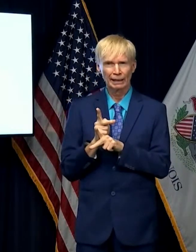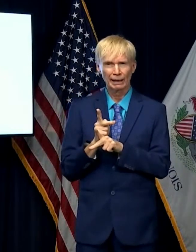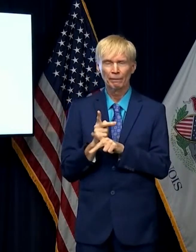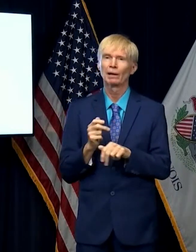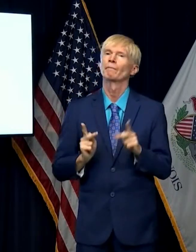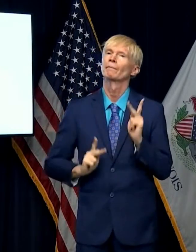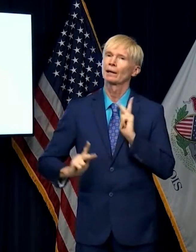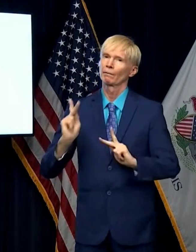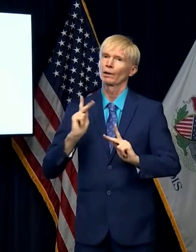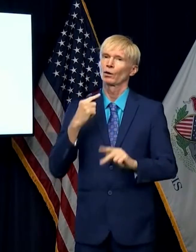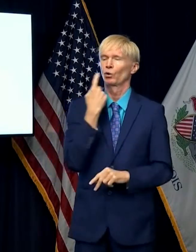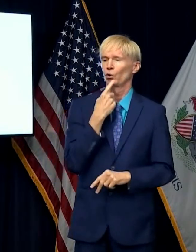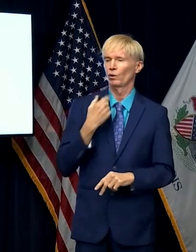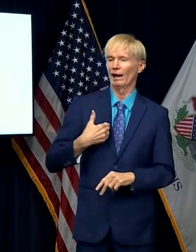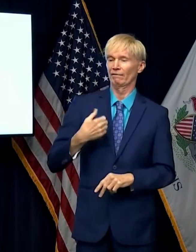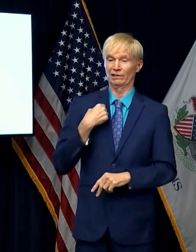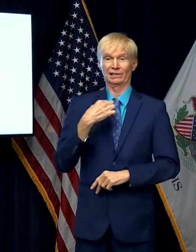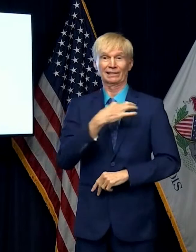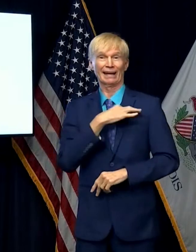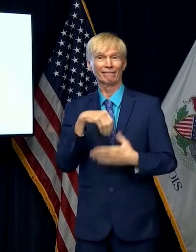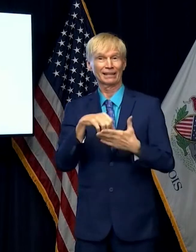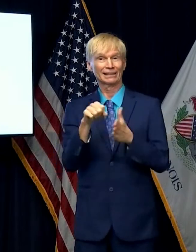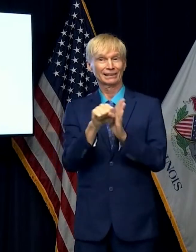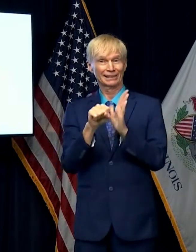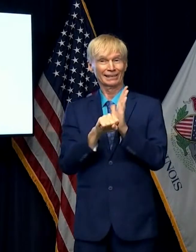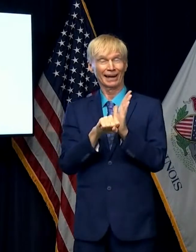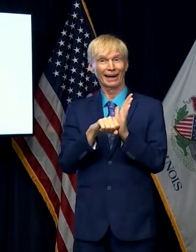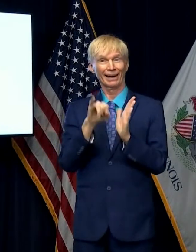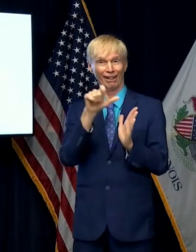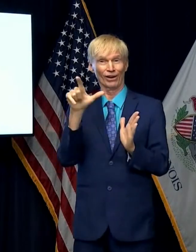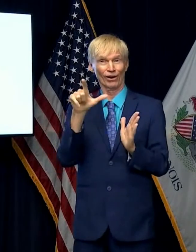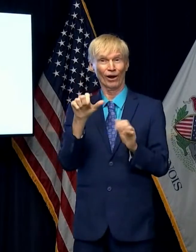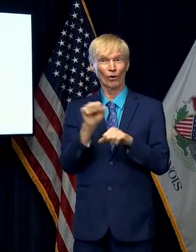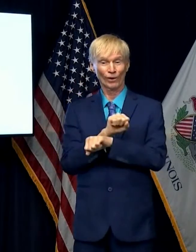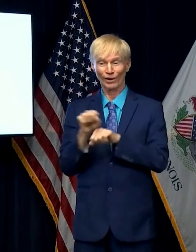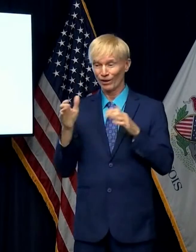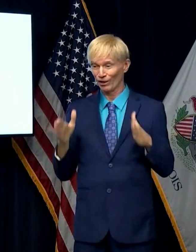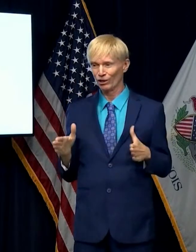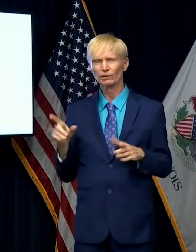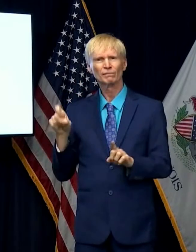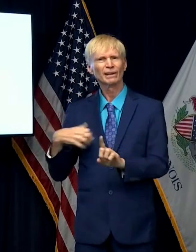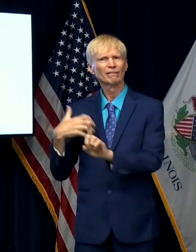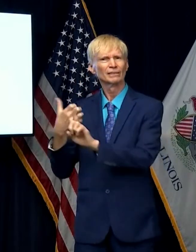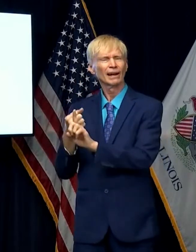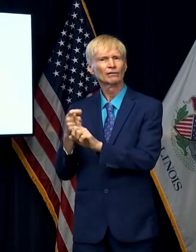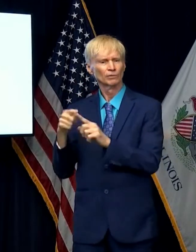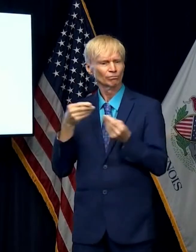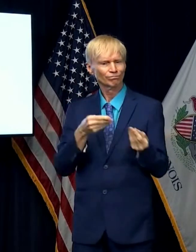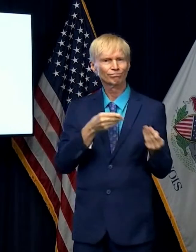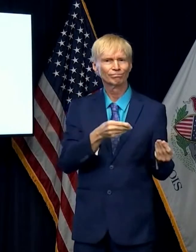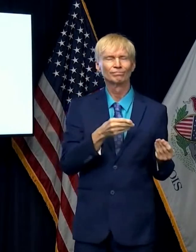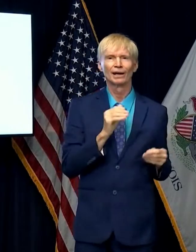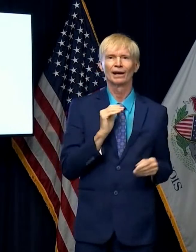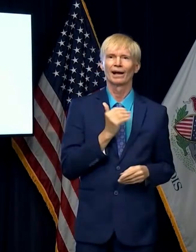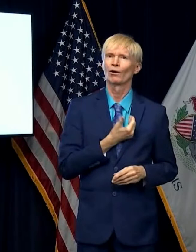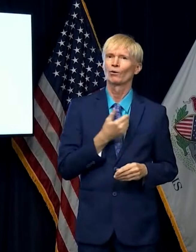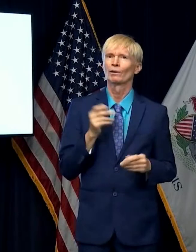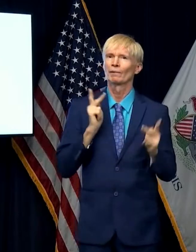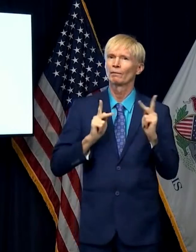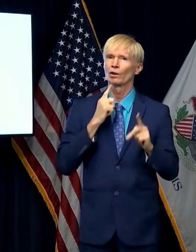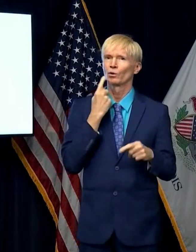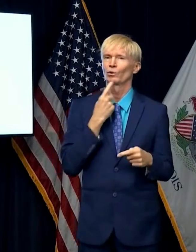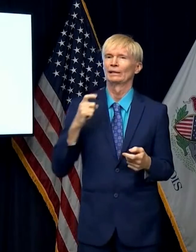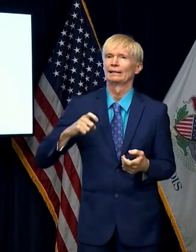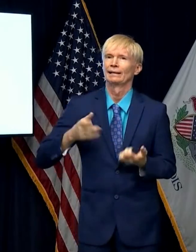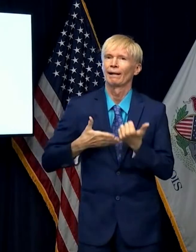people in care of staff who should be vaccinated, making sure that they're getting vaccinated so we keep everybody safe. And then just if you could please elaborate a little bit